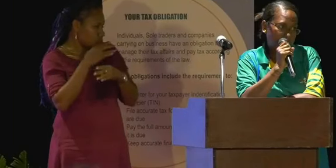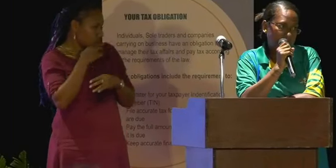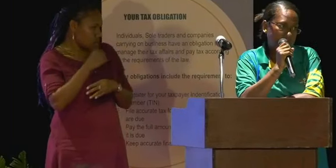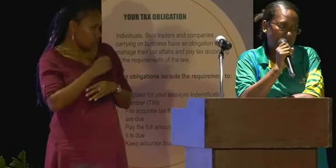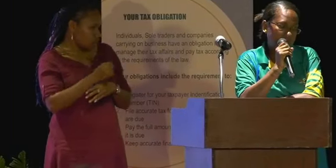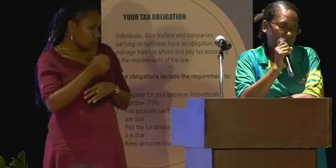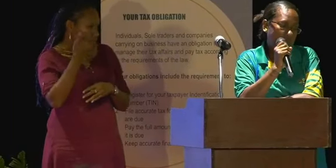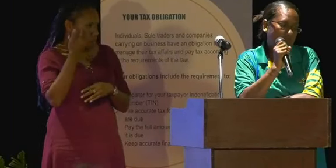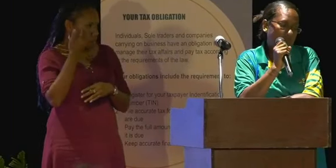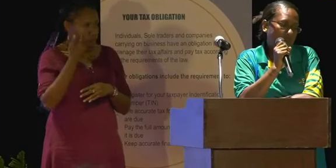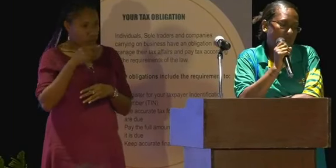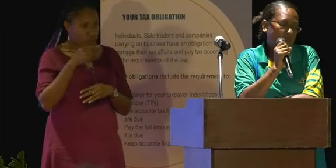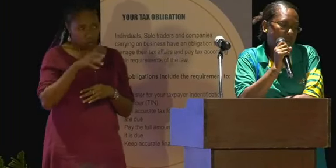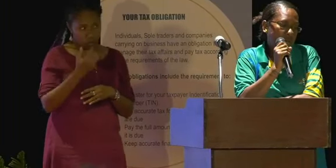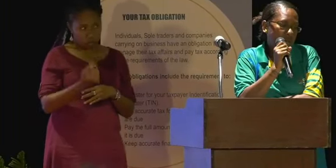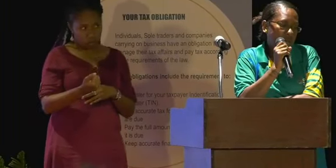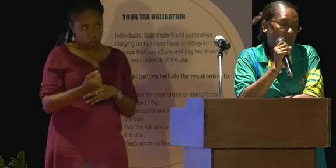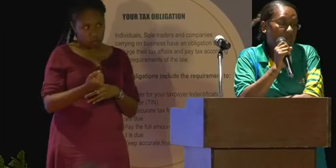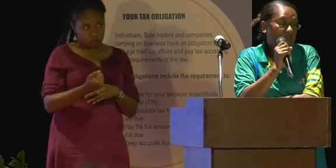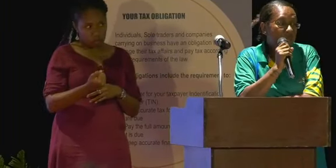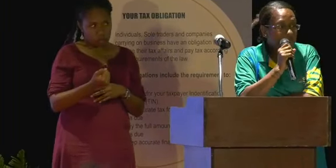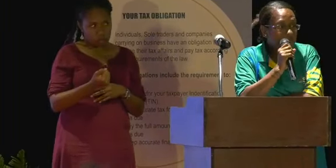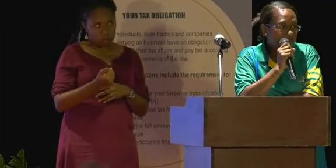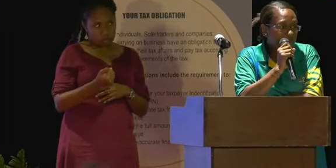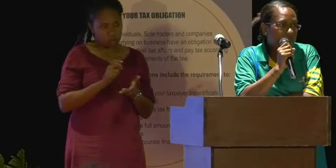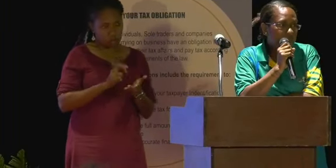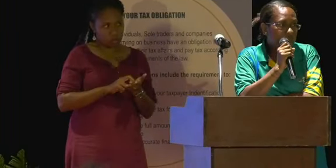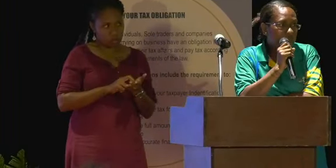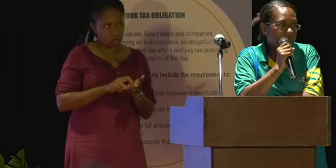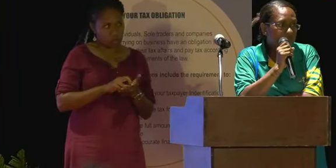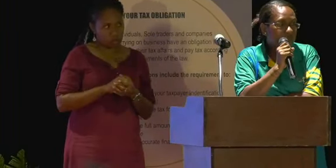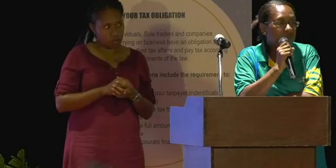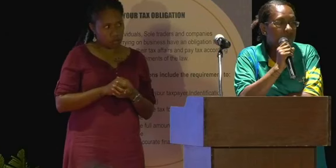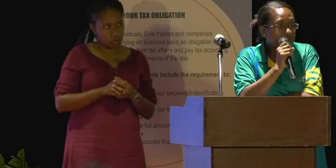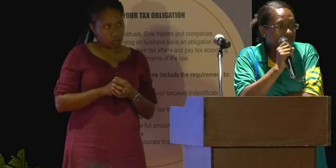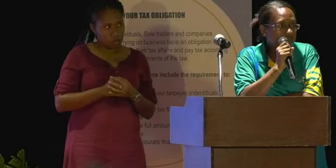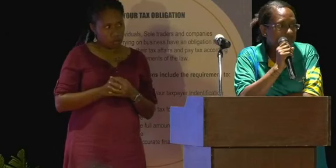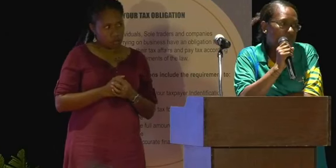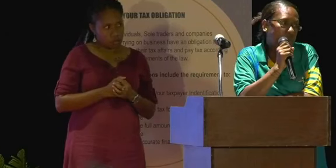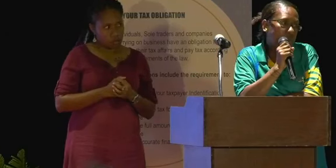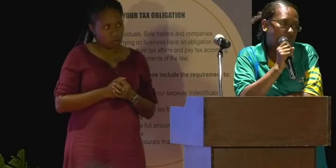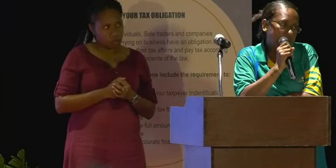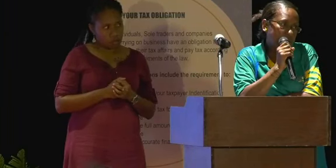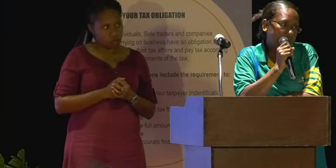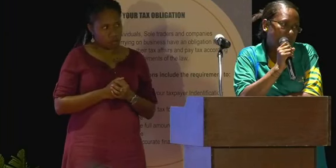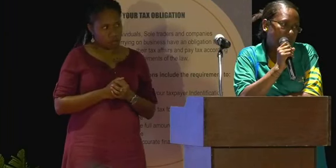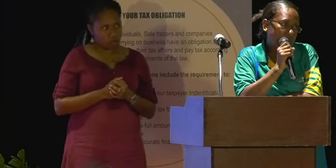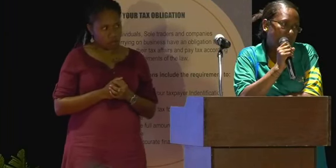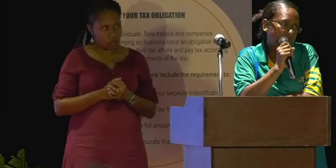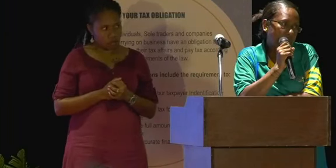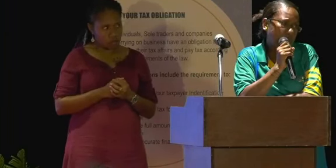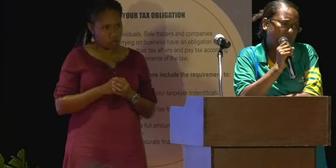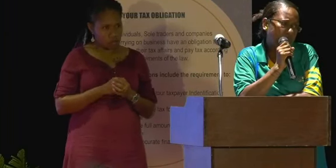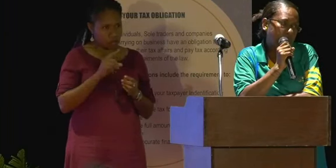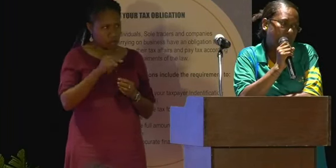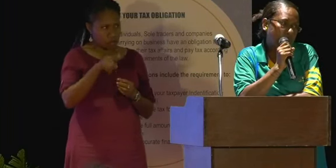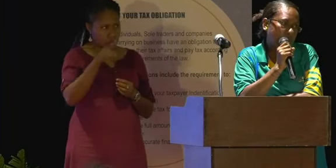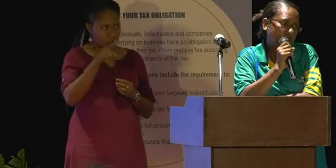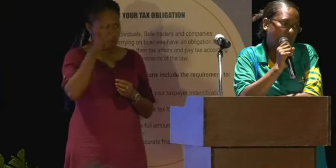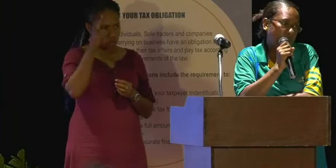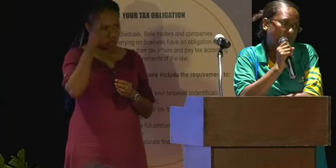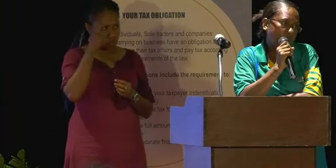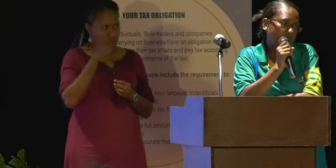You're signing contracts. In any year, do you think you will exceed